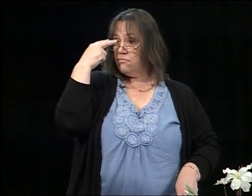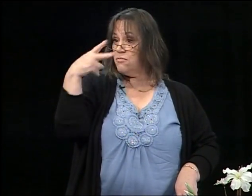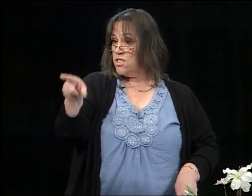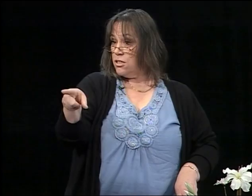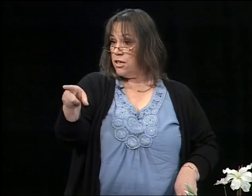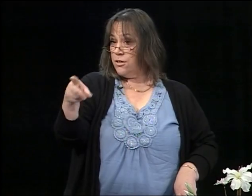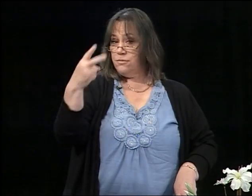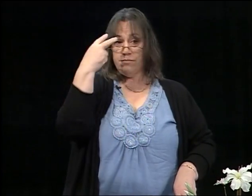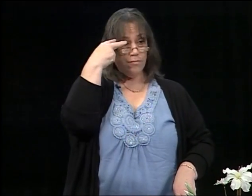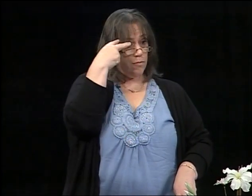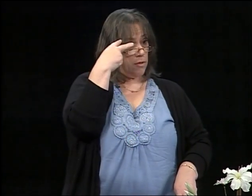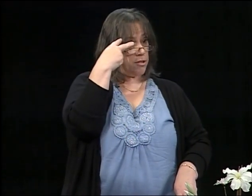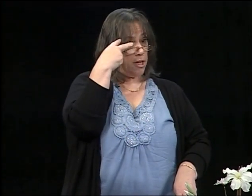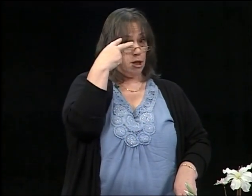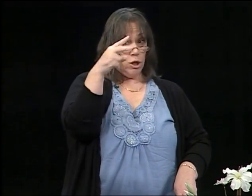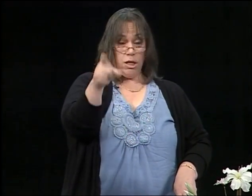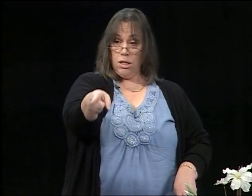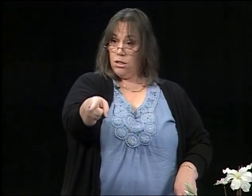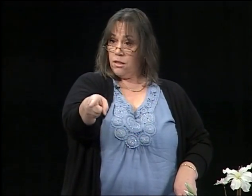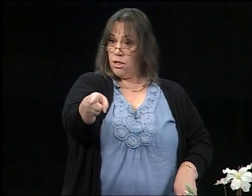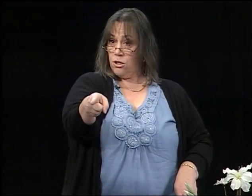See you later. It's like looking, and then you.